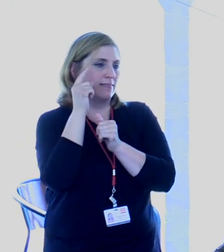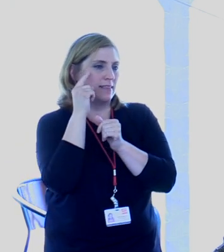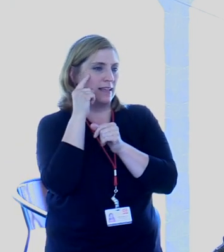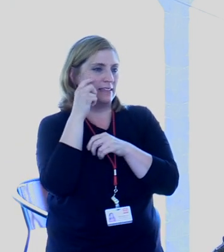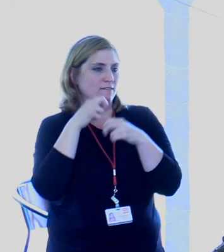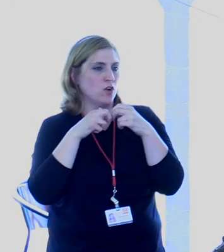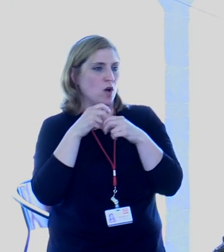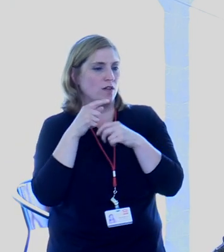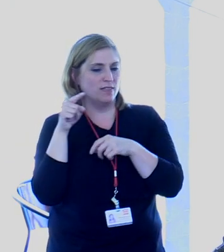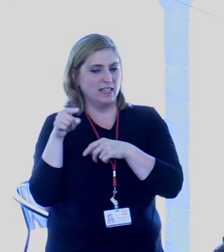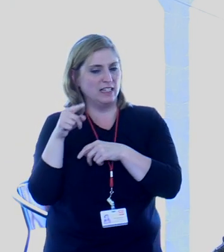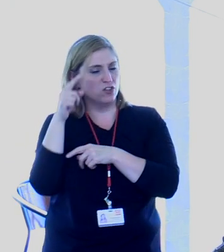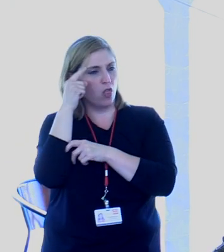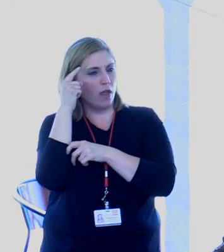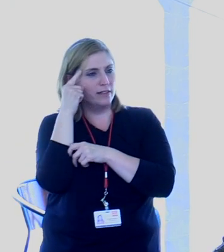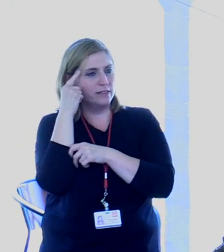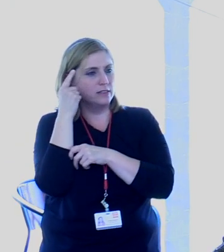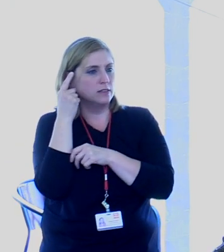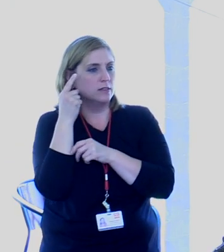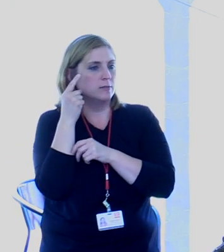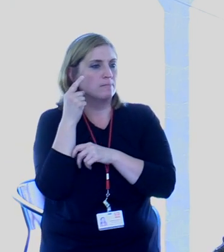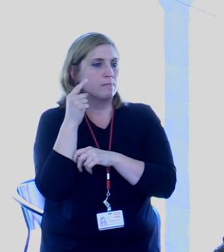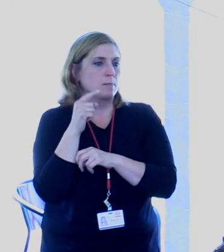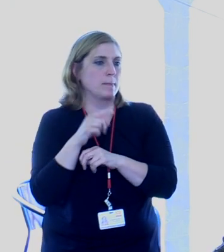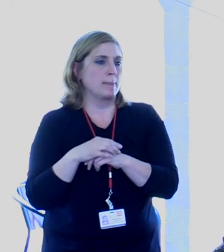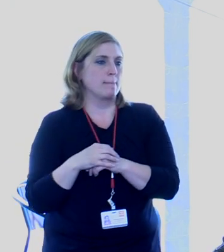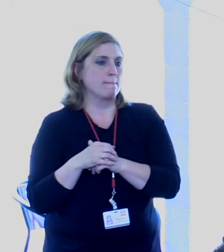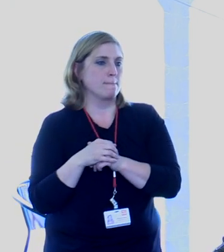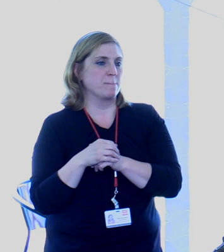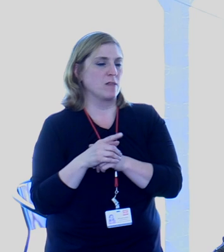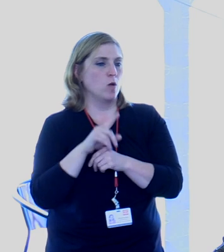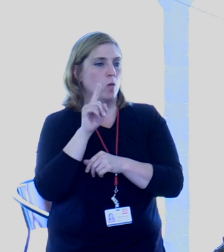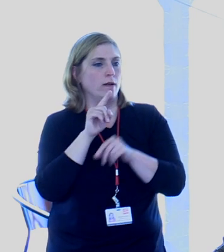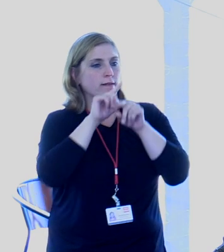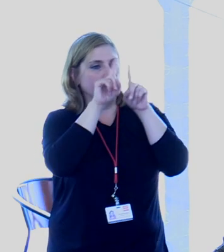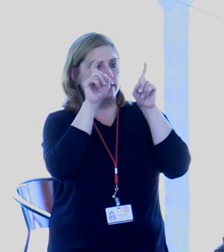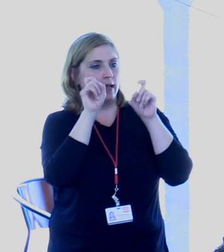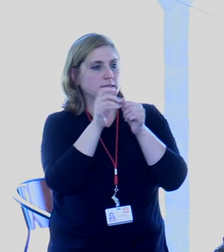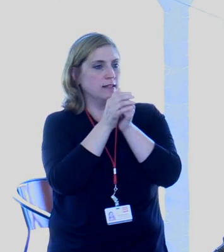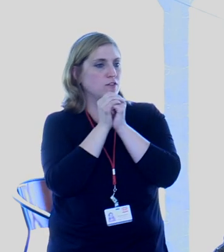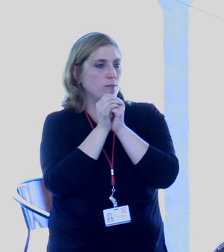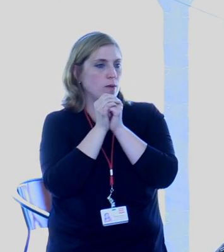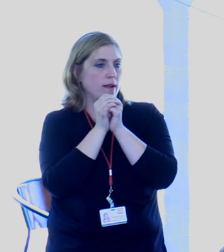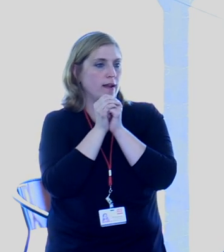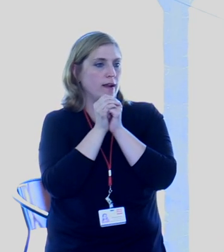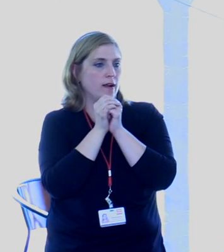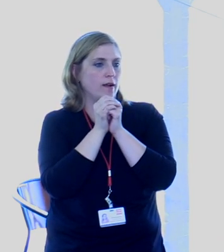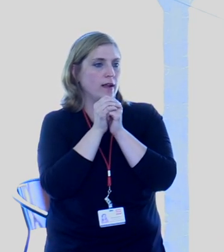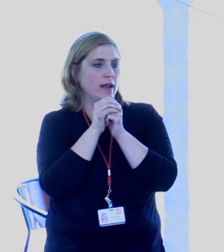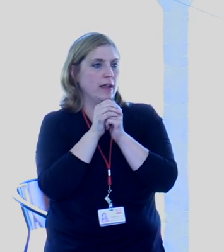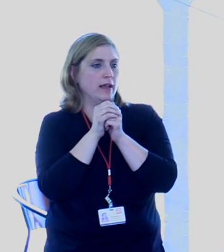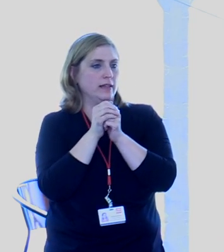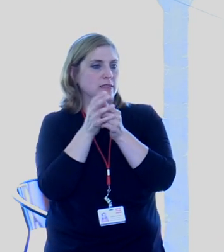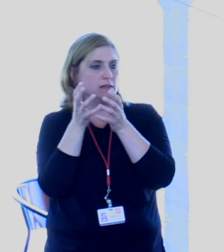these rarefied thoughts. Now, one of the tests of prayer is the